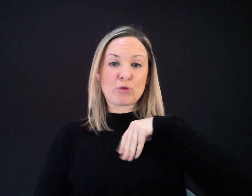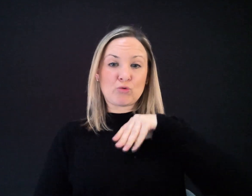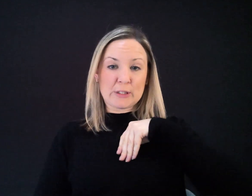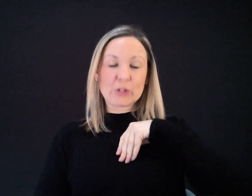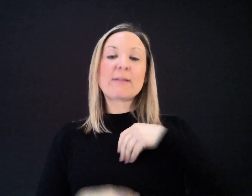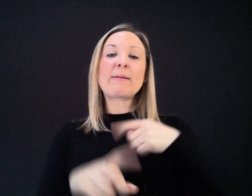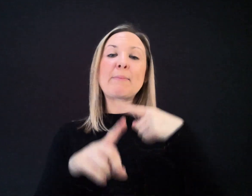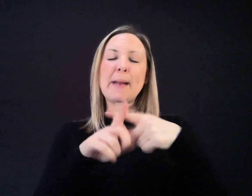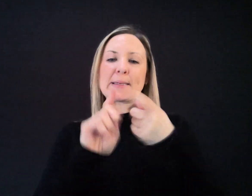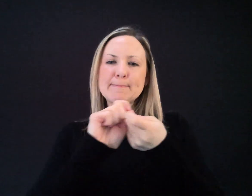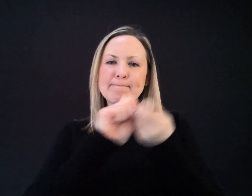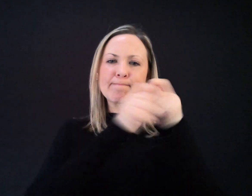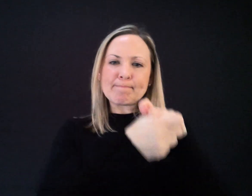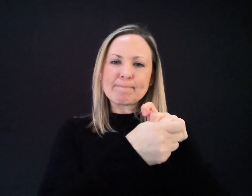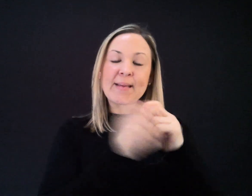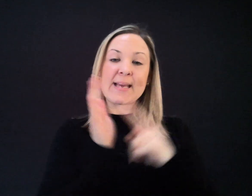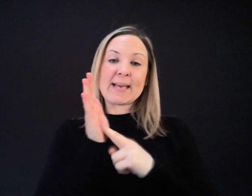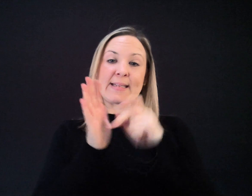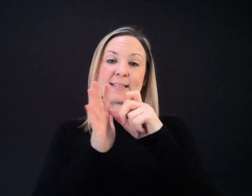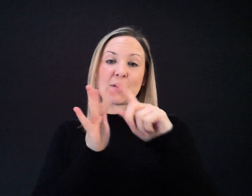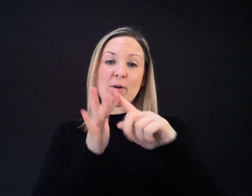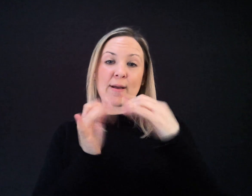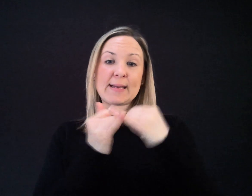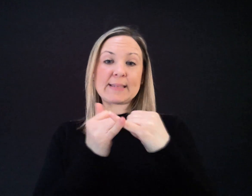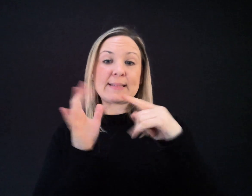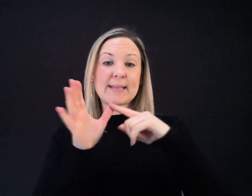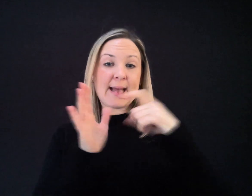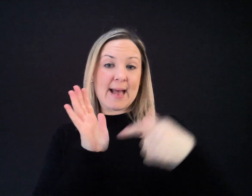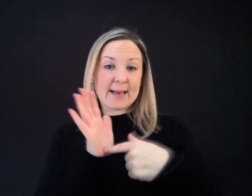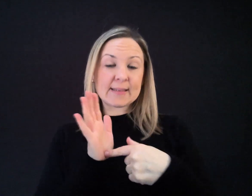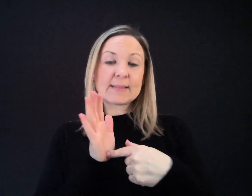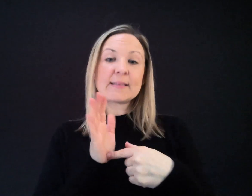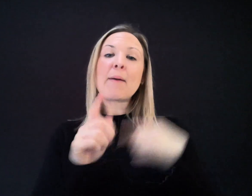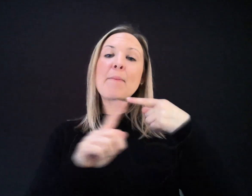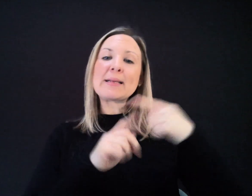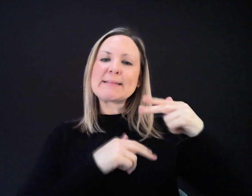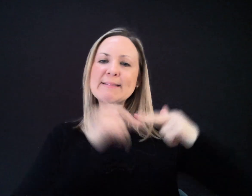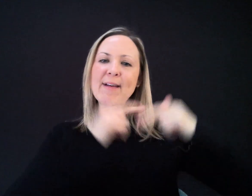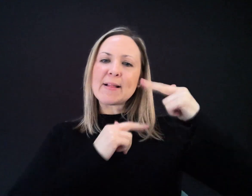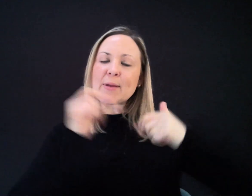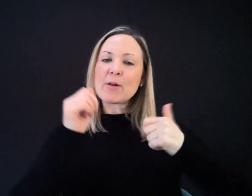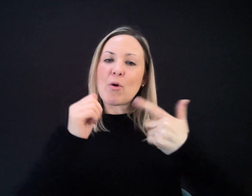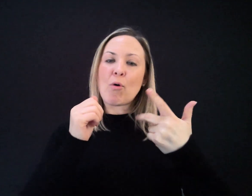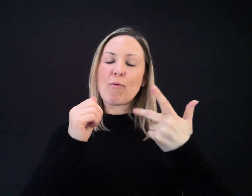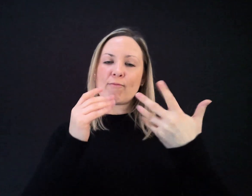amendments to the NDIS Act, and the development of rules and standards that will